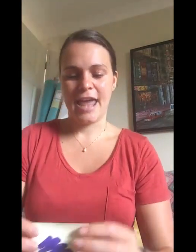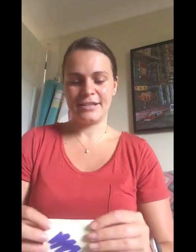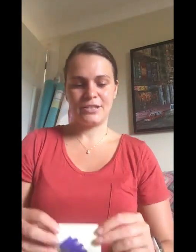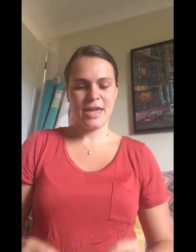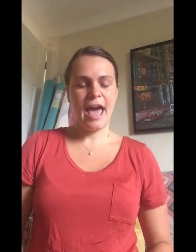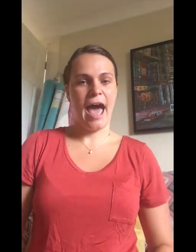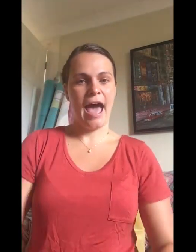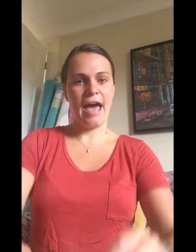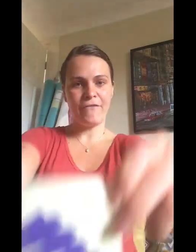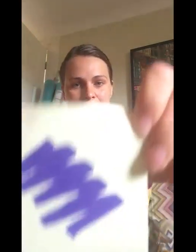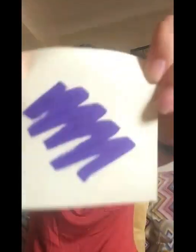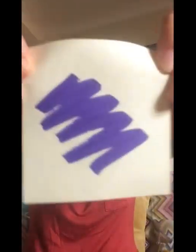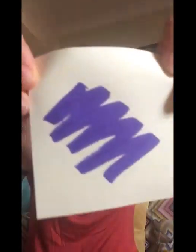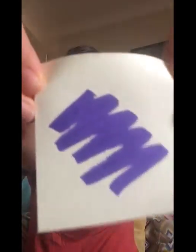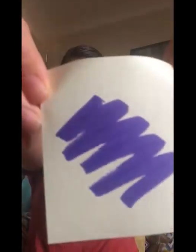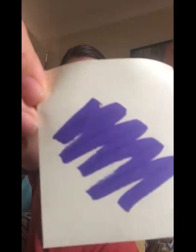Next we have purple.